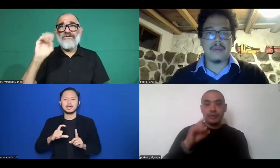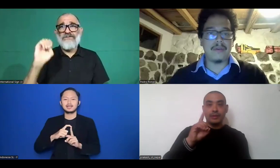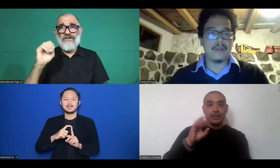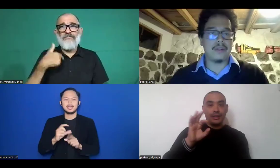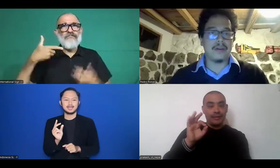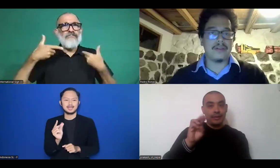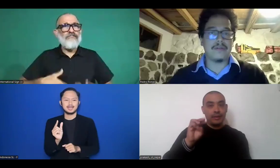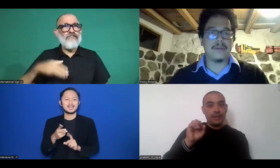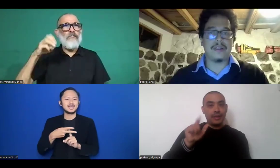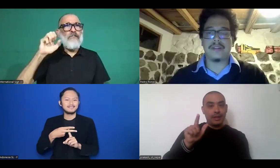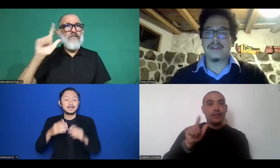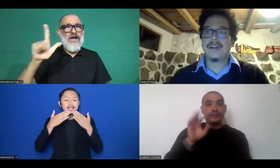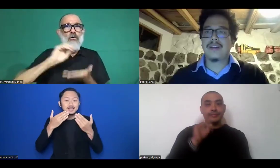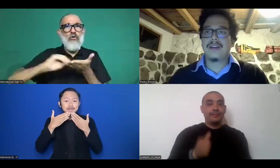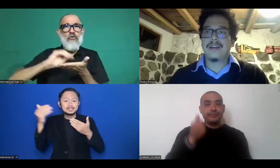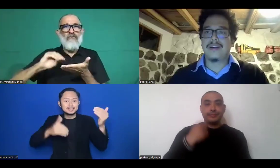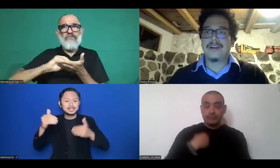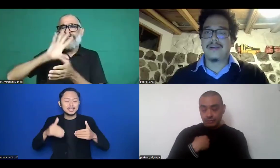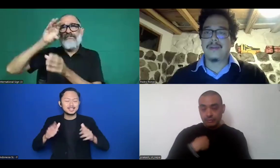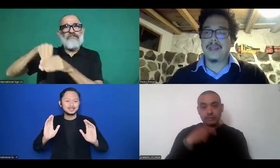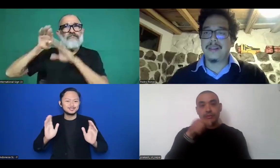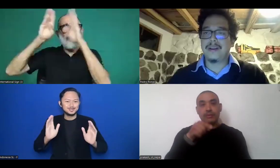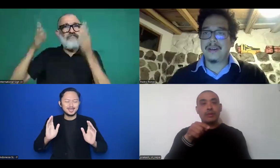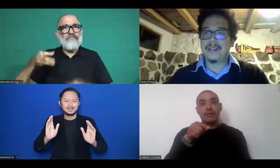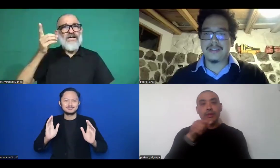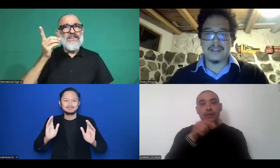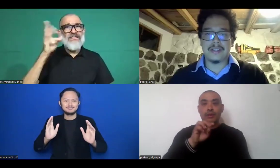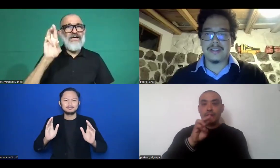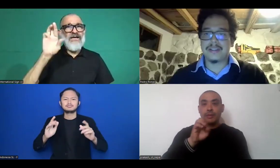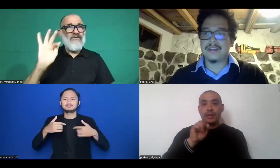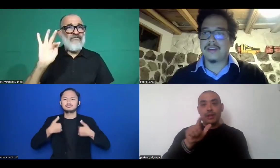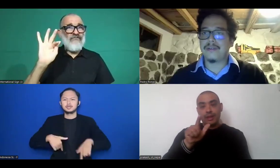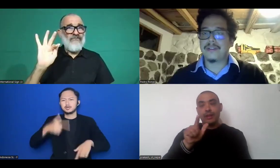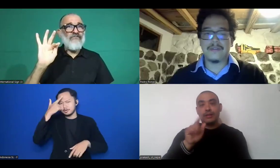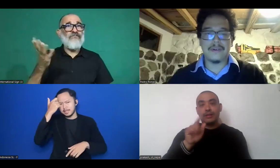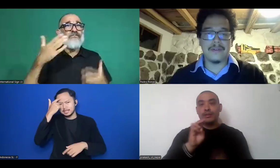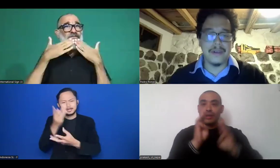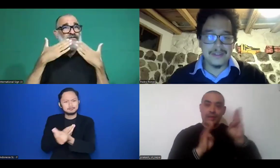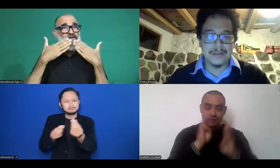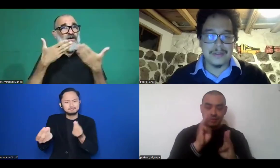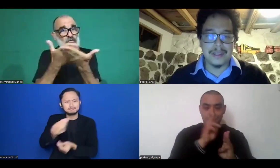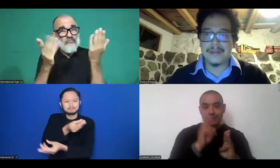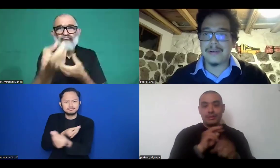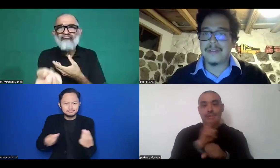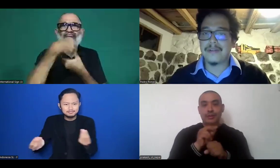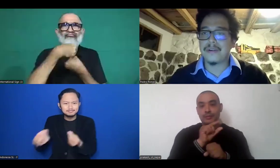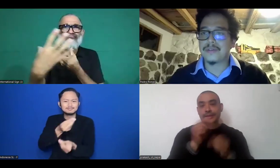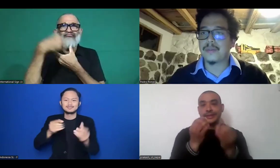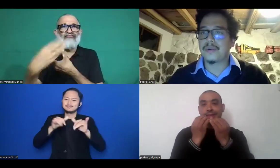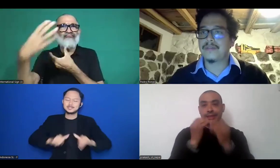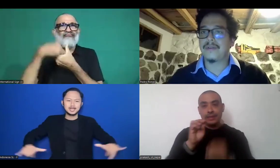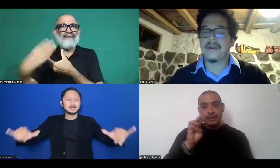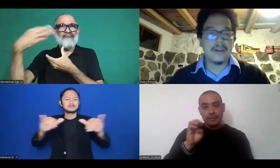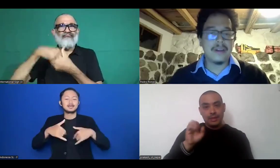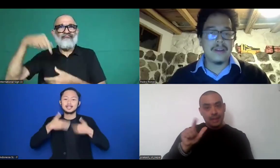Thank you all for joining us for this meal learning exchange. It's a first for us, so thank you all for your